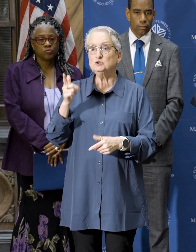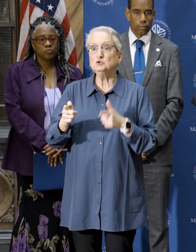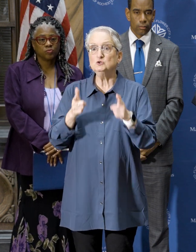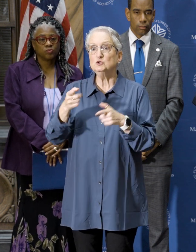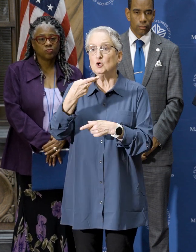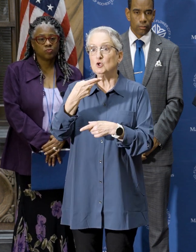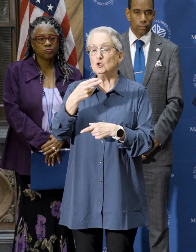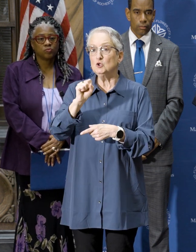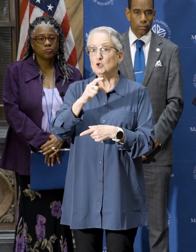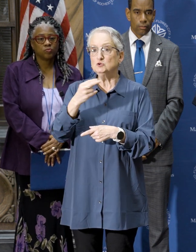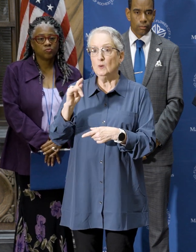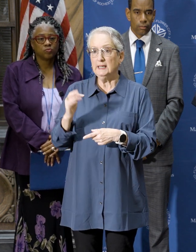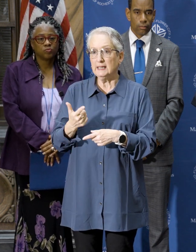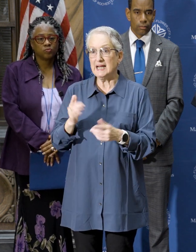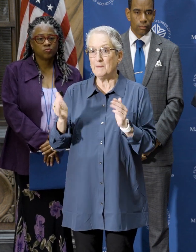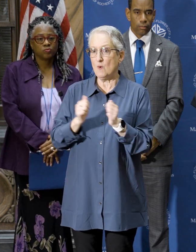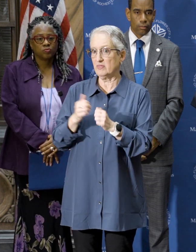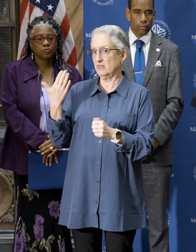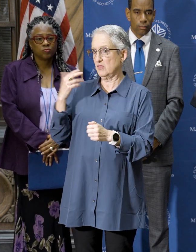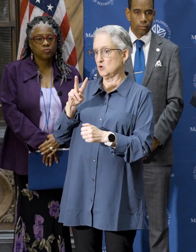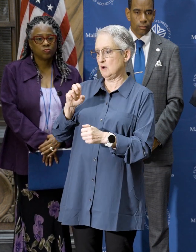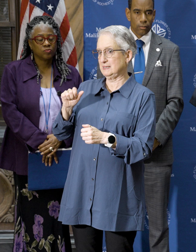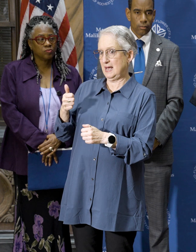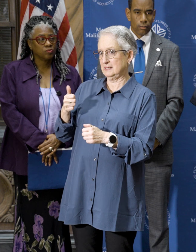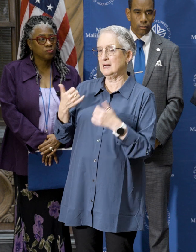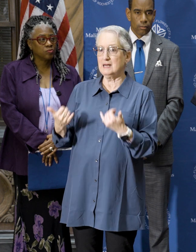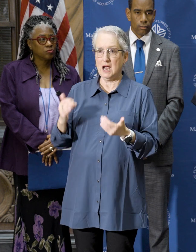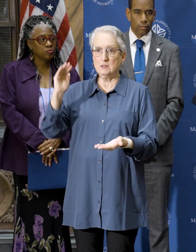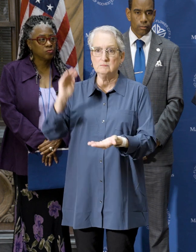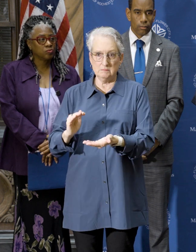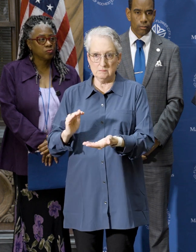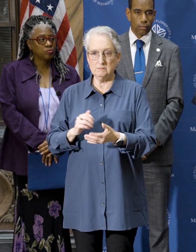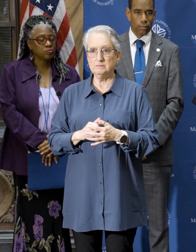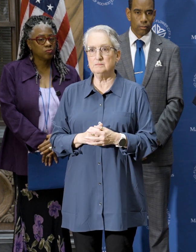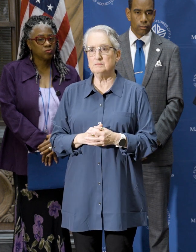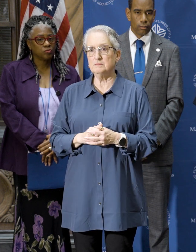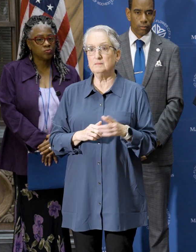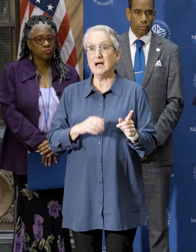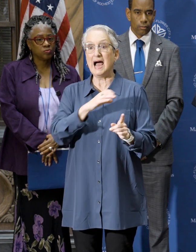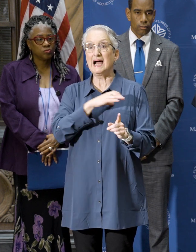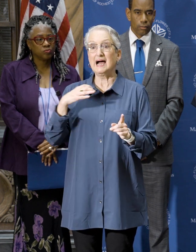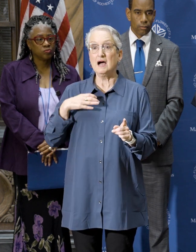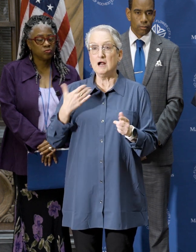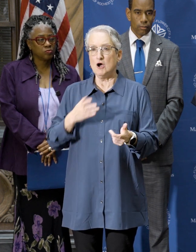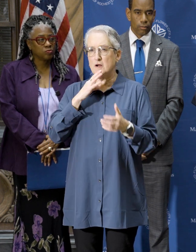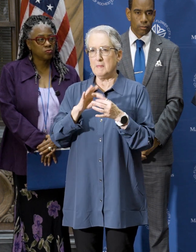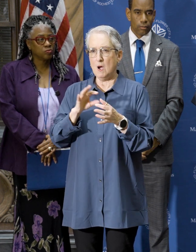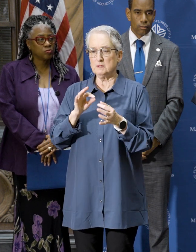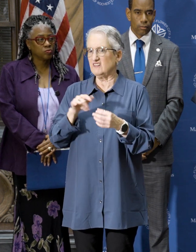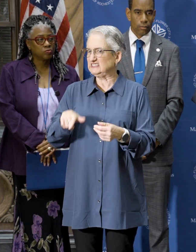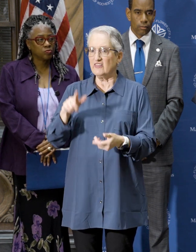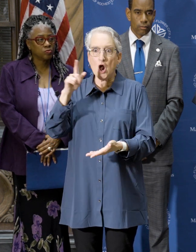had 211 shooting victims in the last 365 days, which, as the mayor said, is our lowest 365-day mark